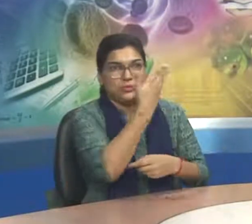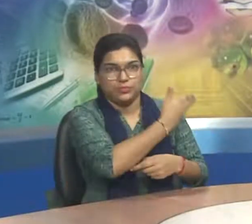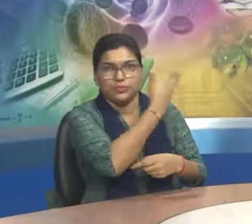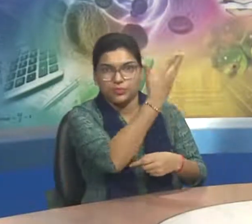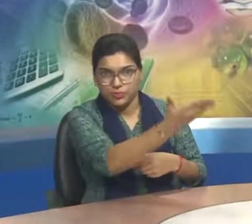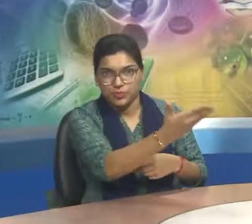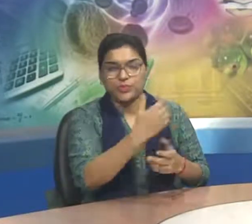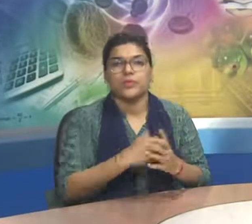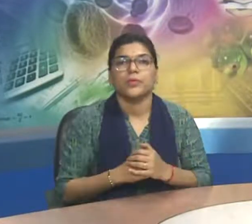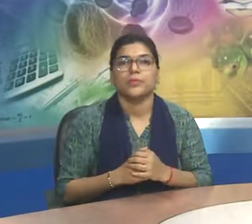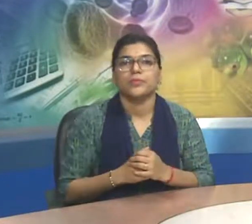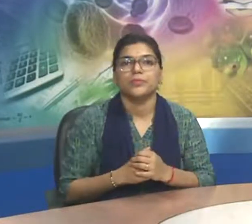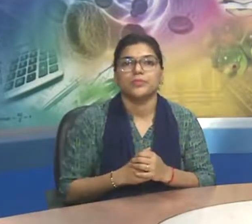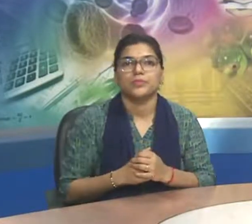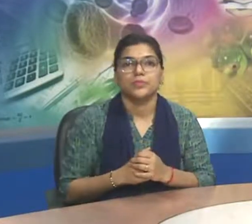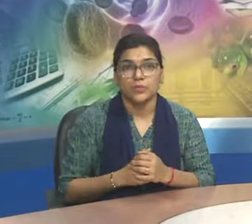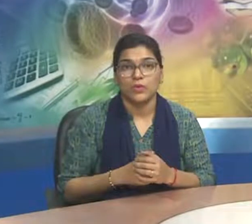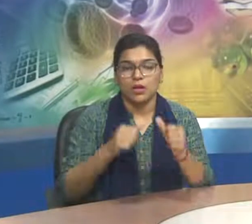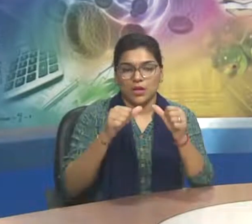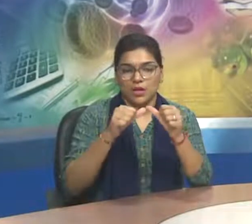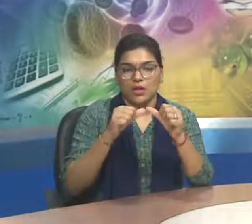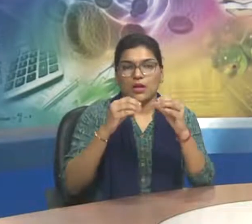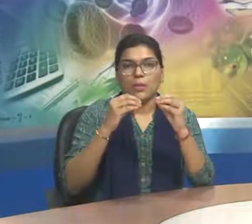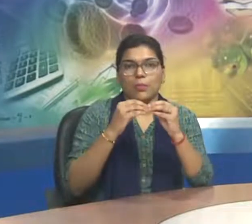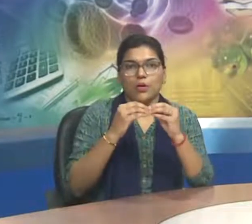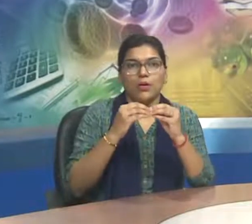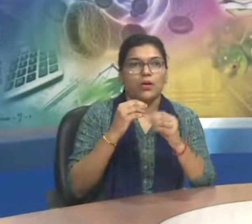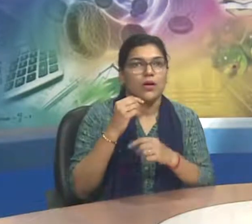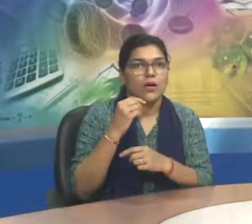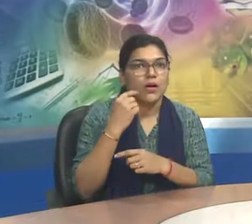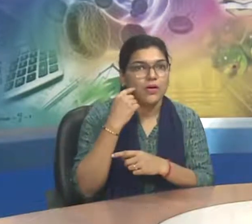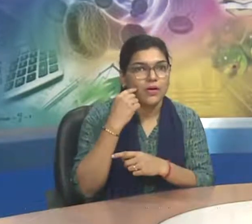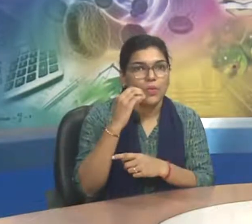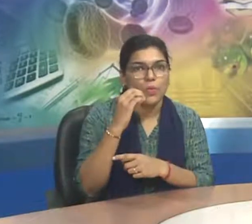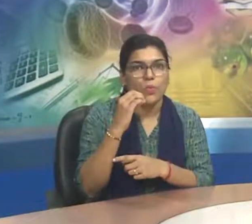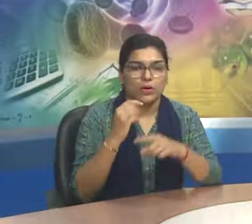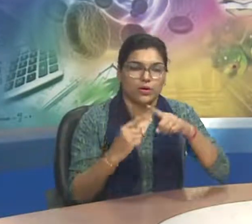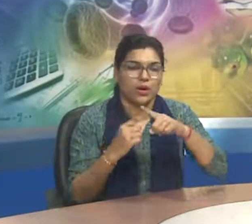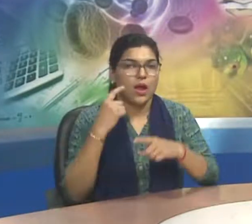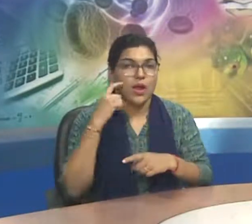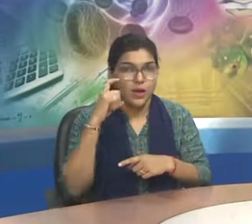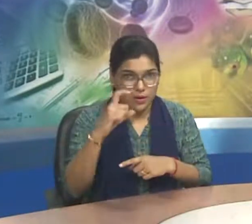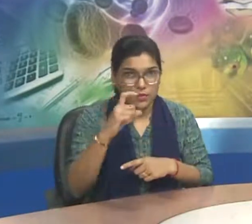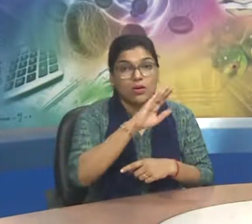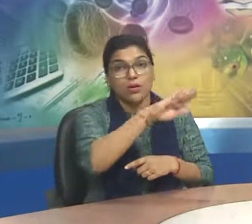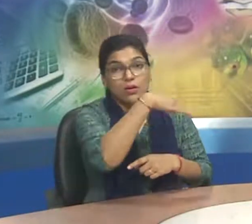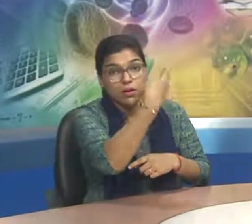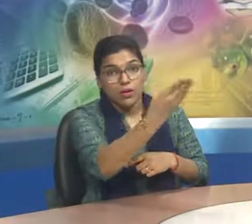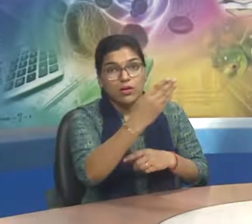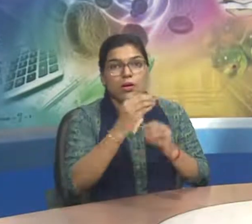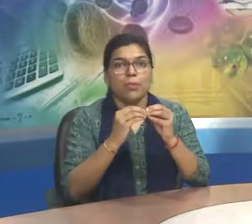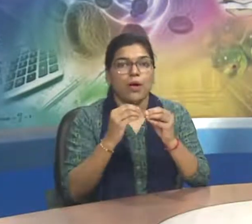resources can be categorized in two categories. The first one is